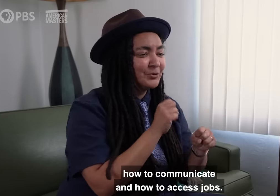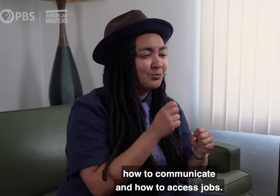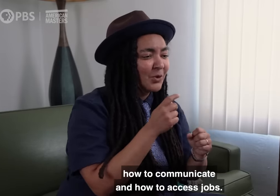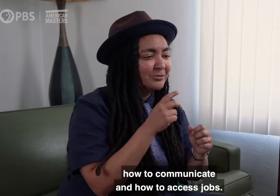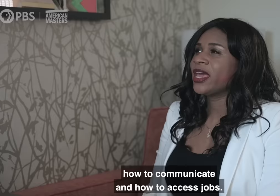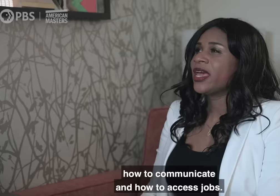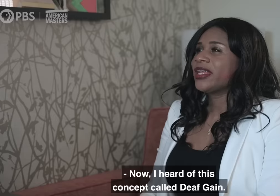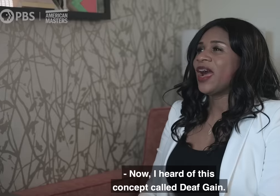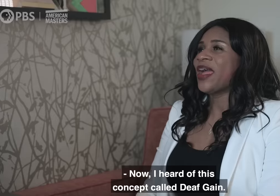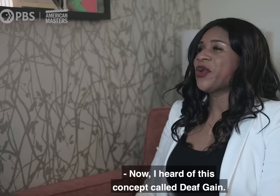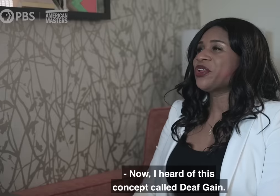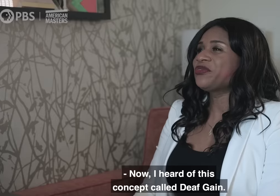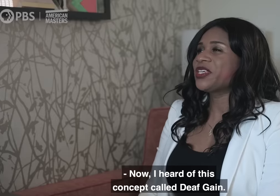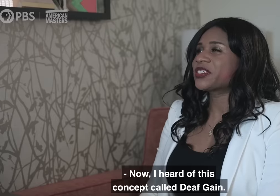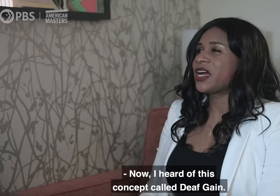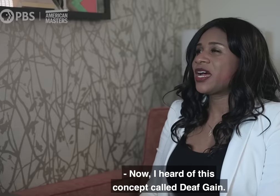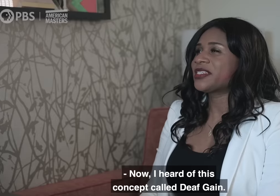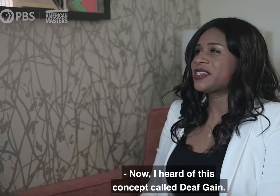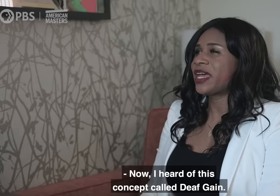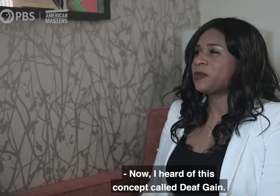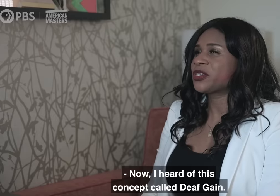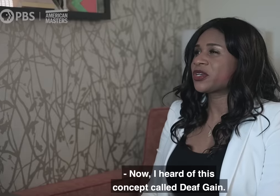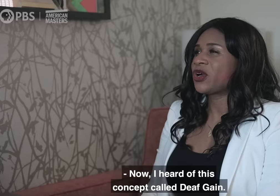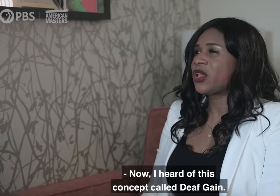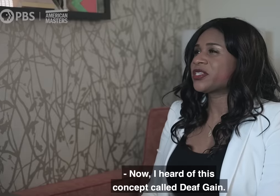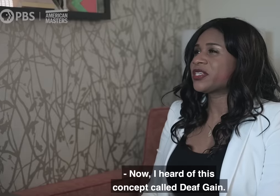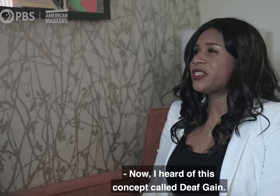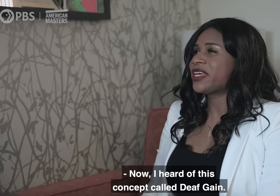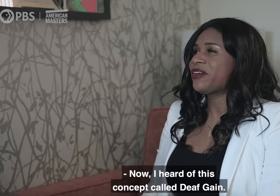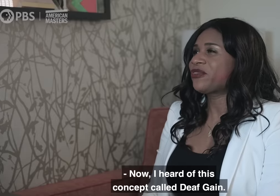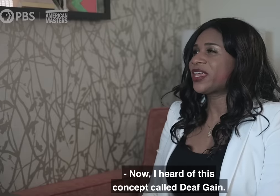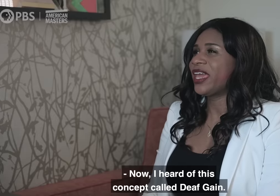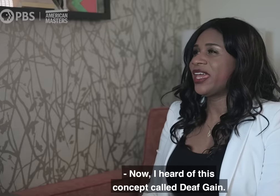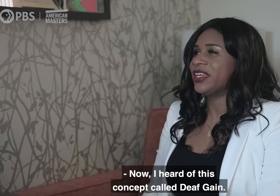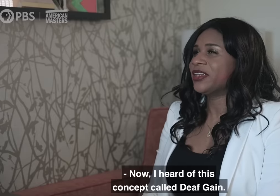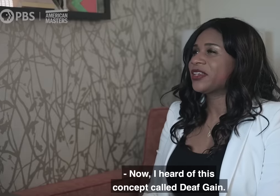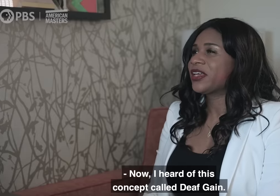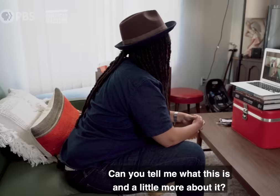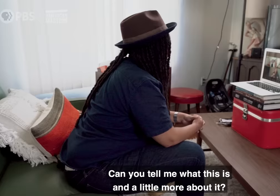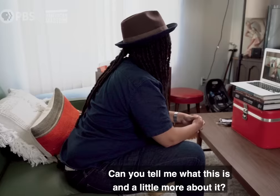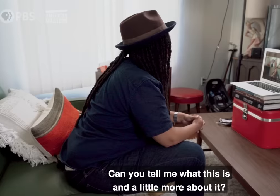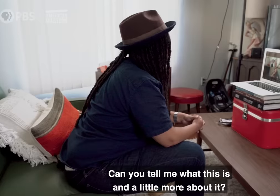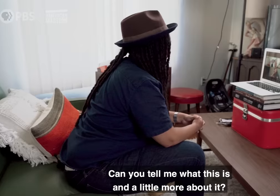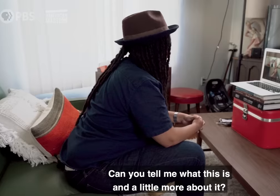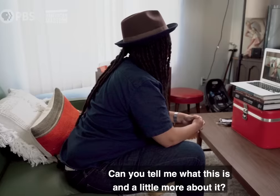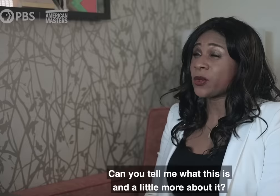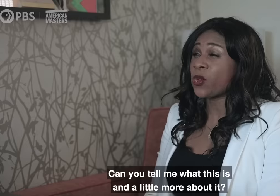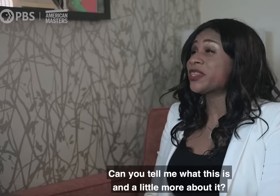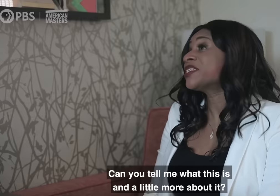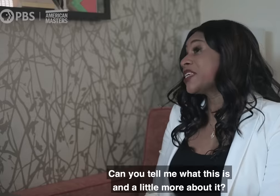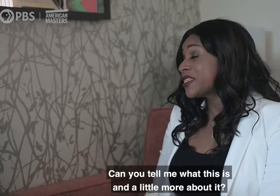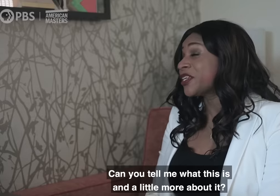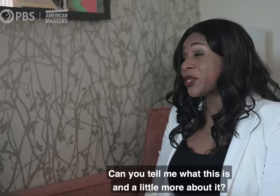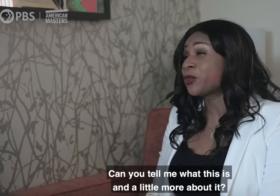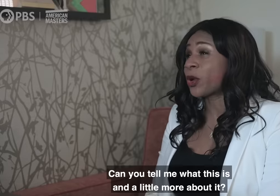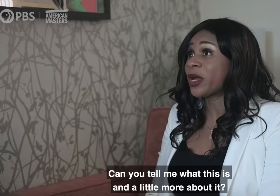jobs. Now, I heard of this concept called deaf gain. Can you tell me what this is and a little more about